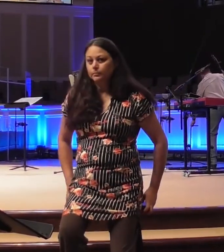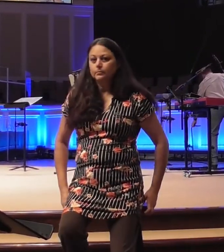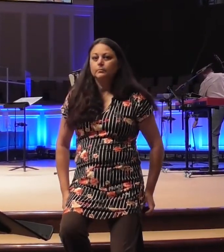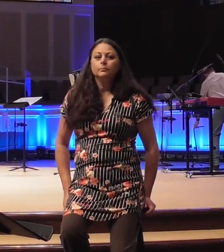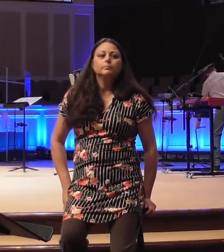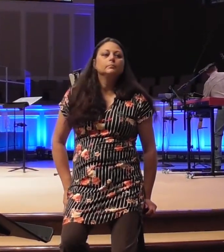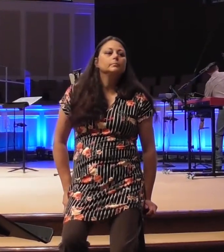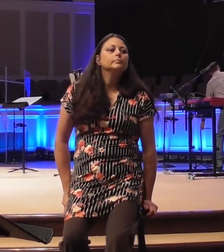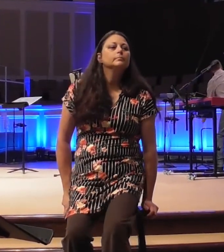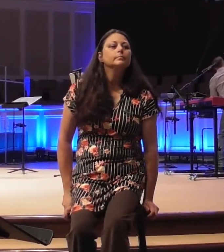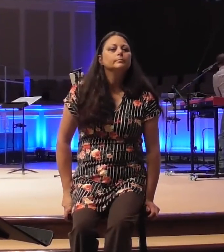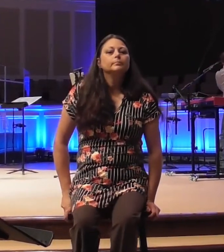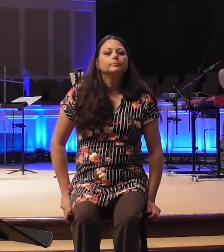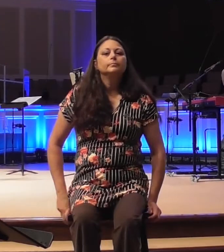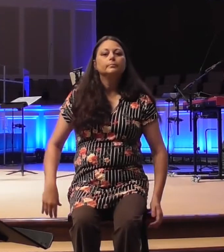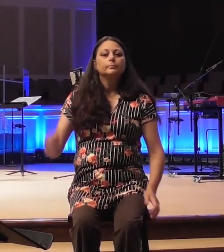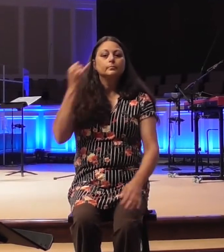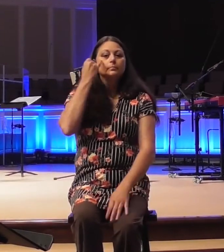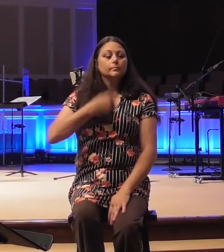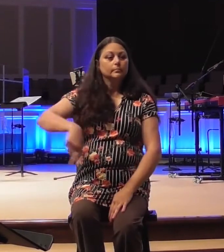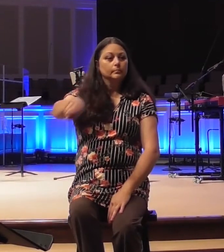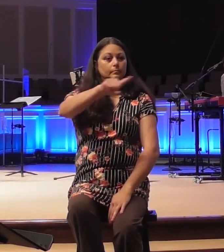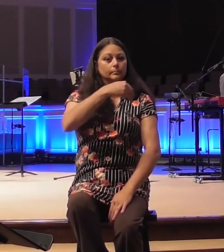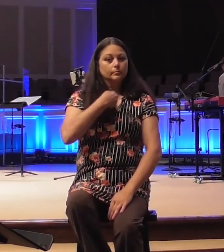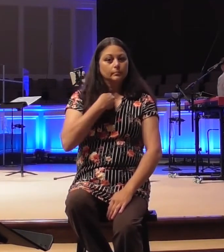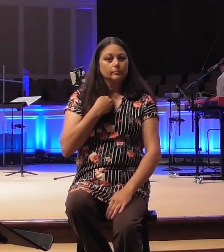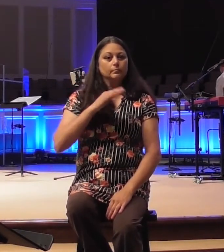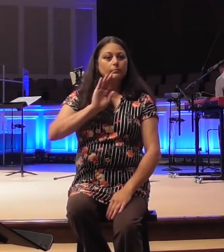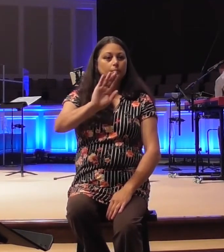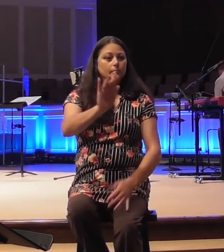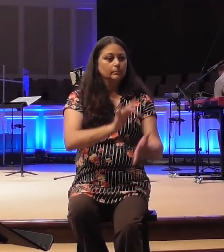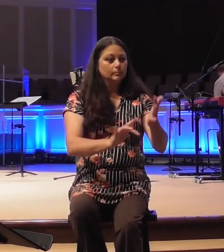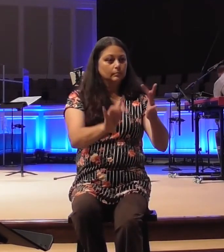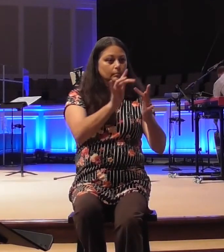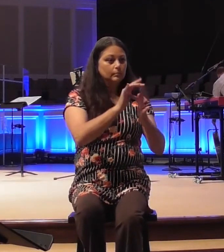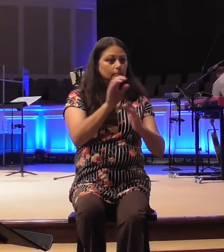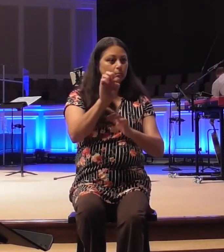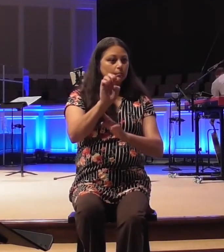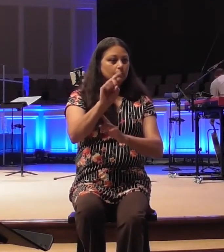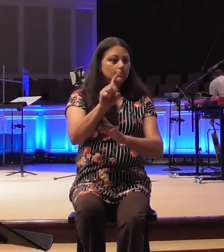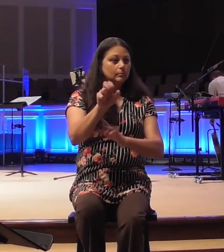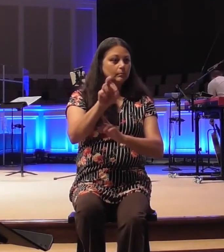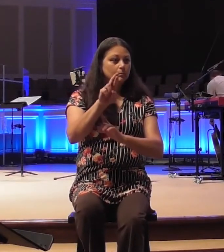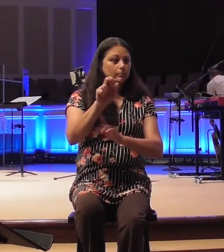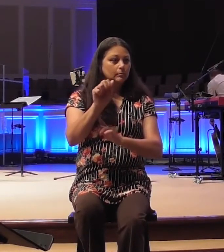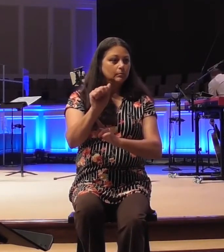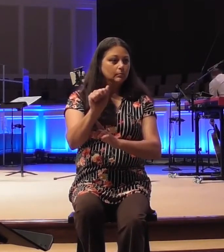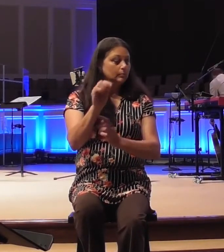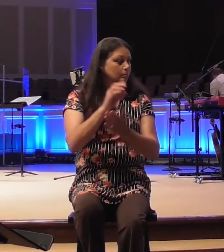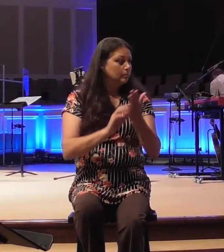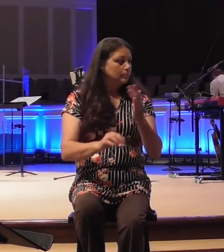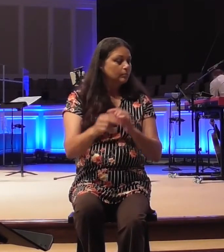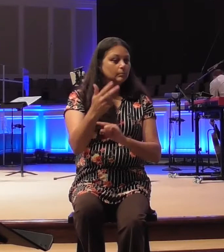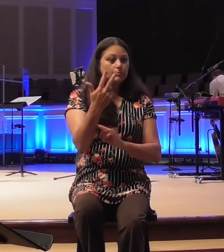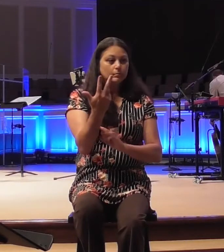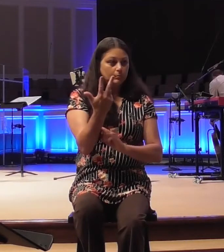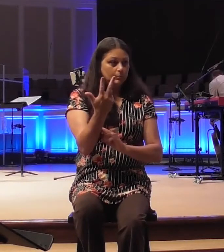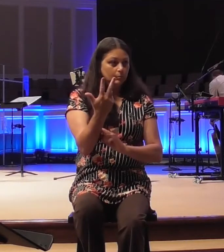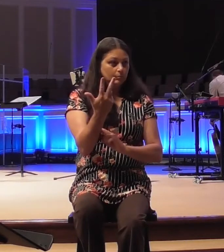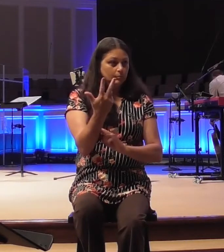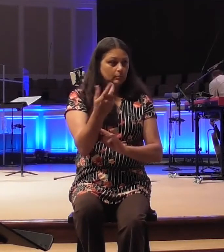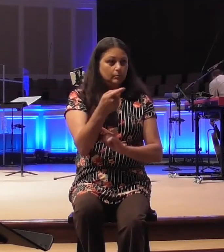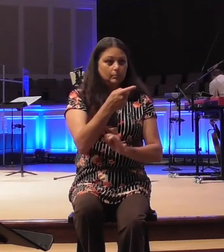If you have your Bibles, open them to Ezra chapter 3 as we look together at a moment in Israel's history when